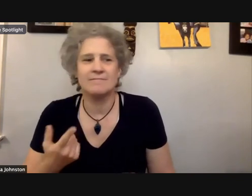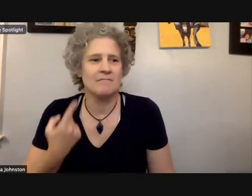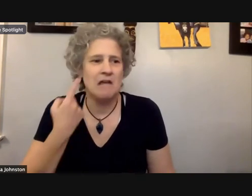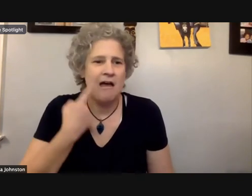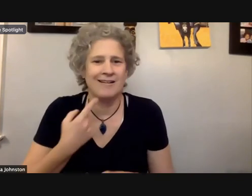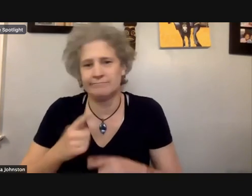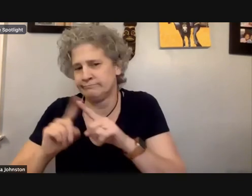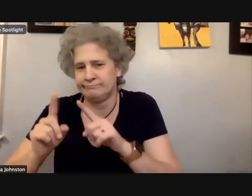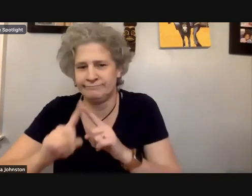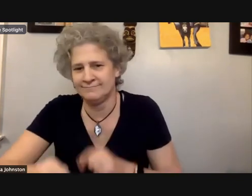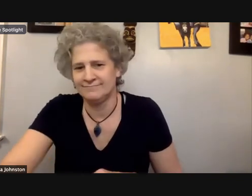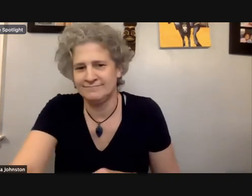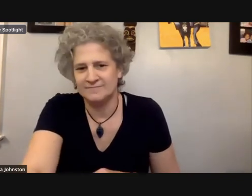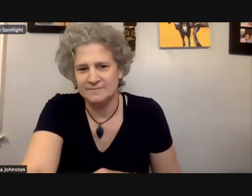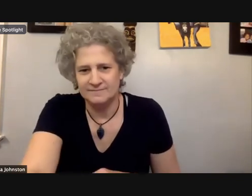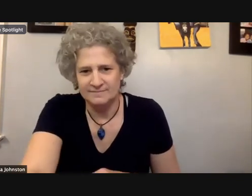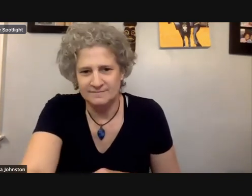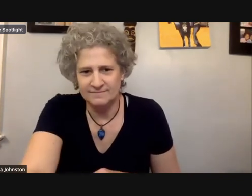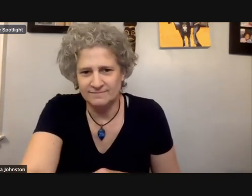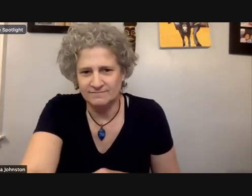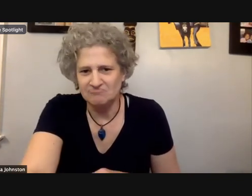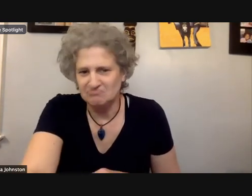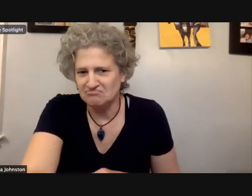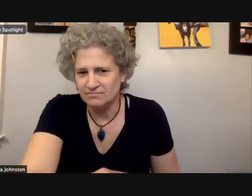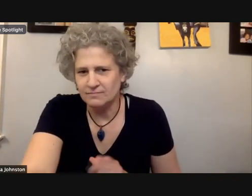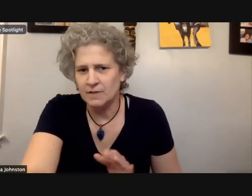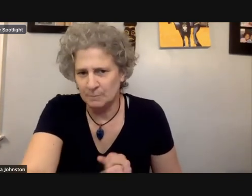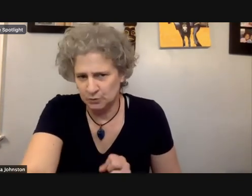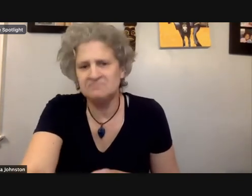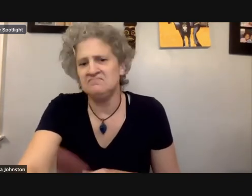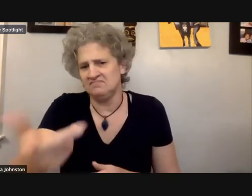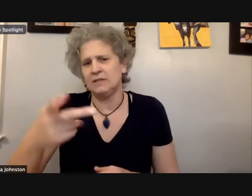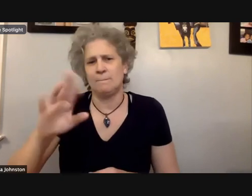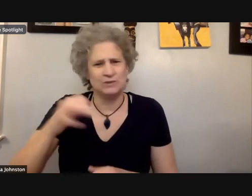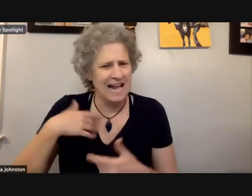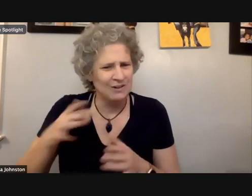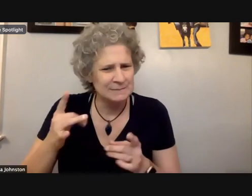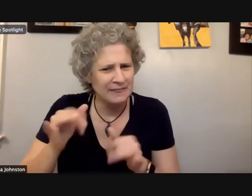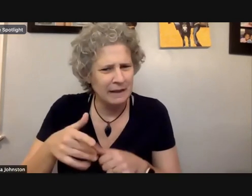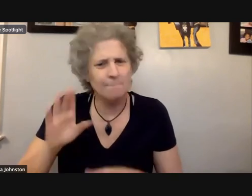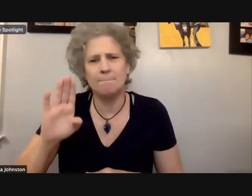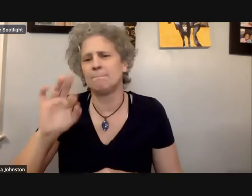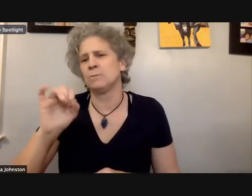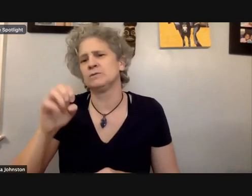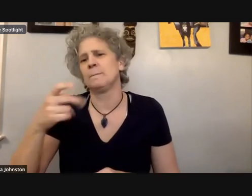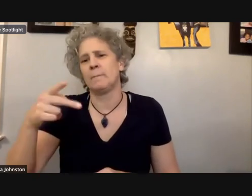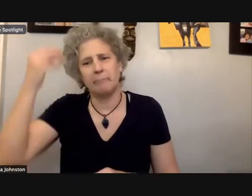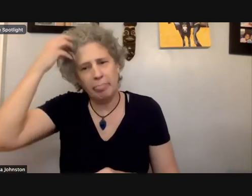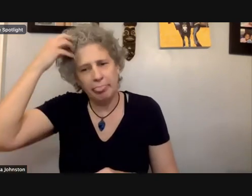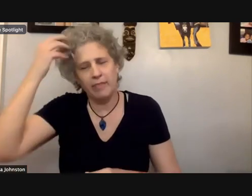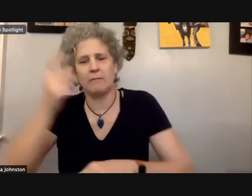You might get a cut on your chin, on your face, so forth and so on. We've covered